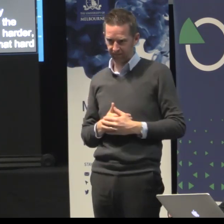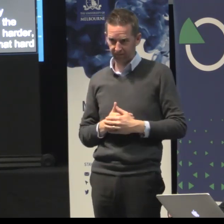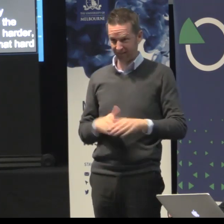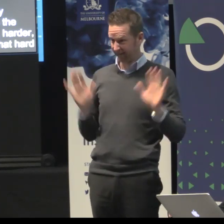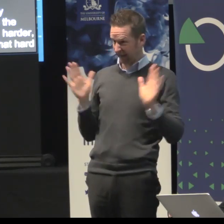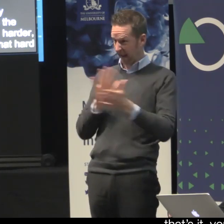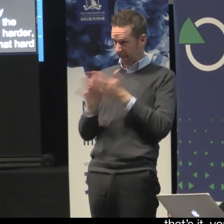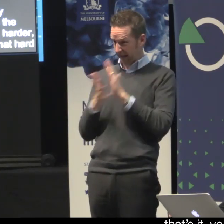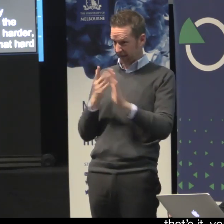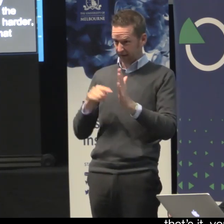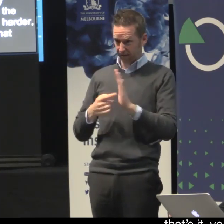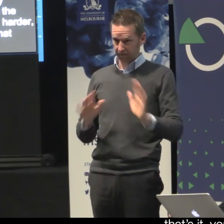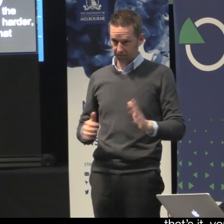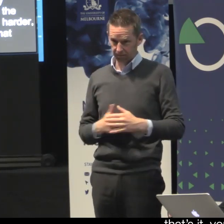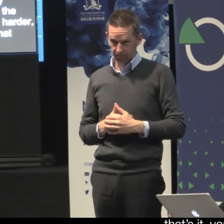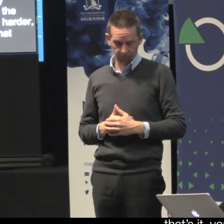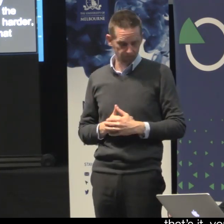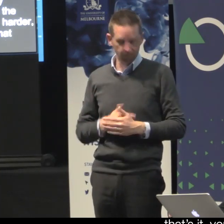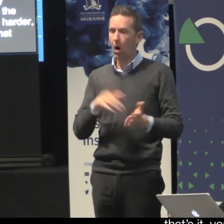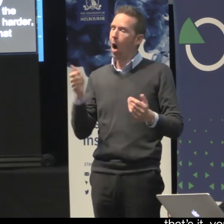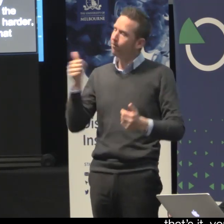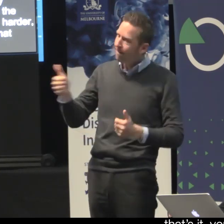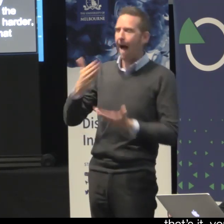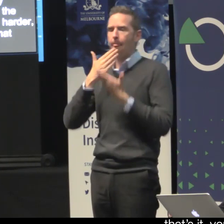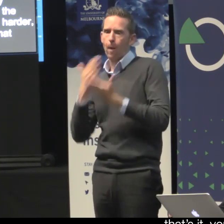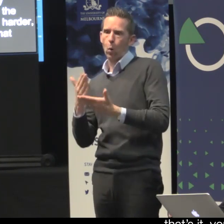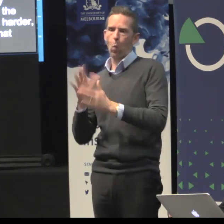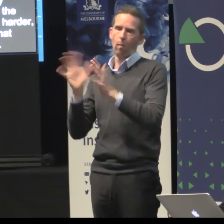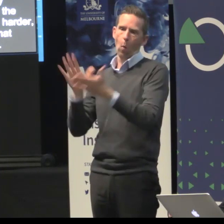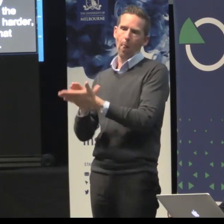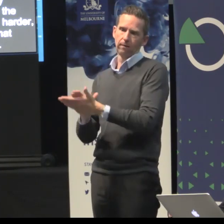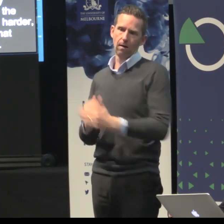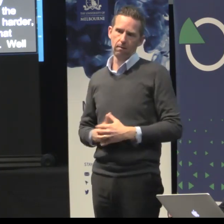That's it, you've got it. Thank you, well done.